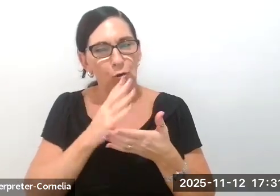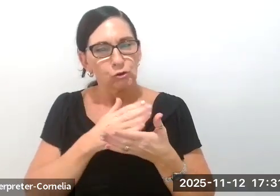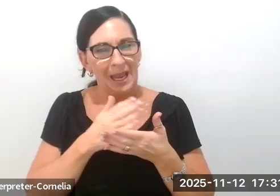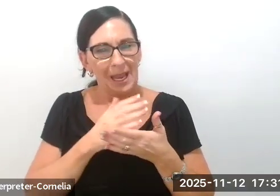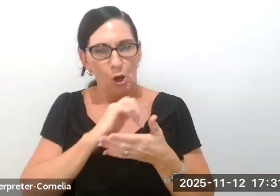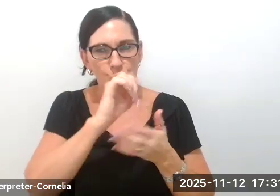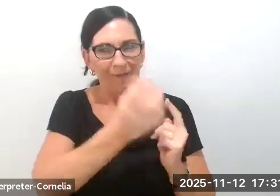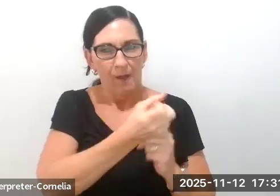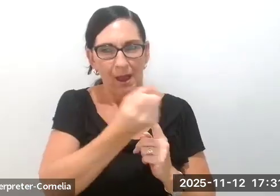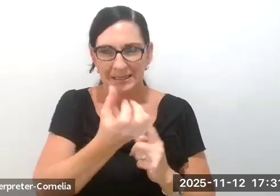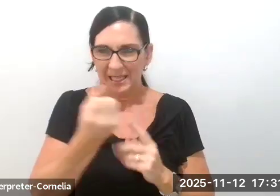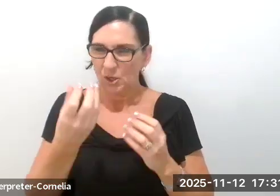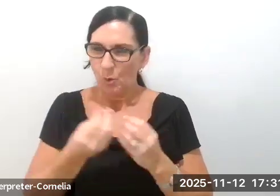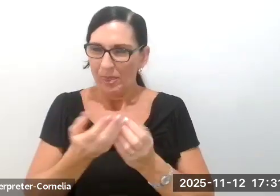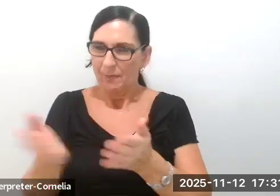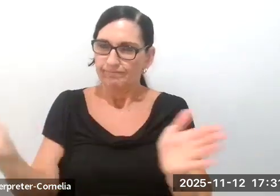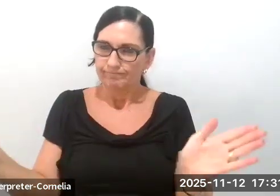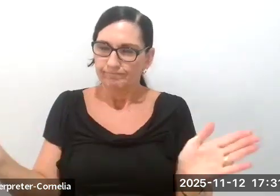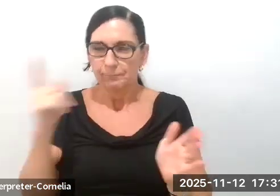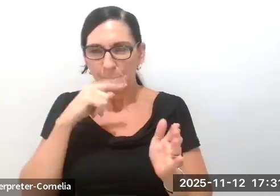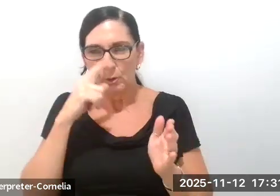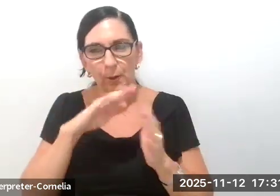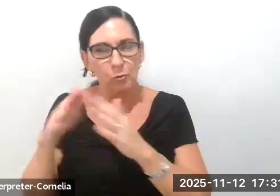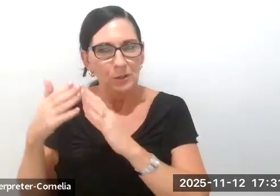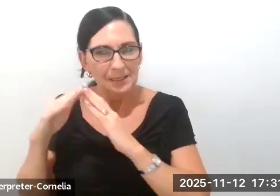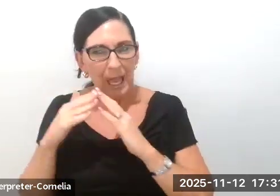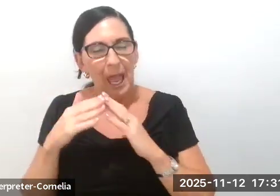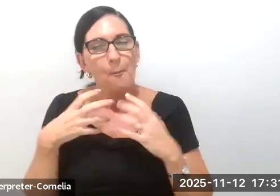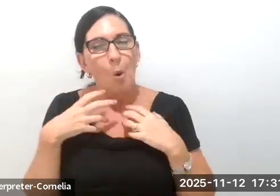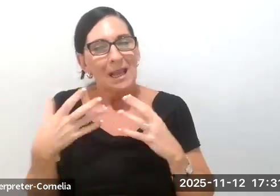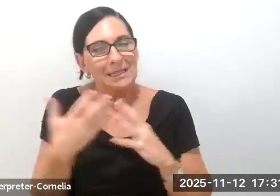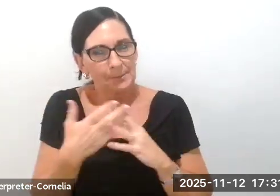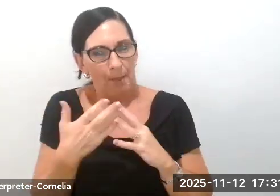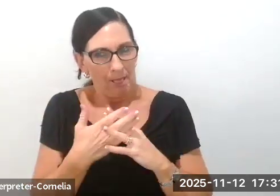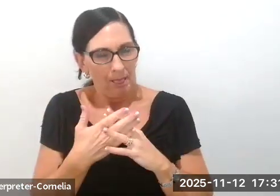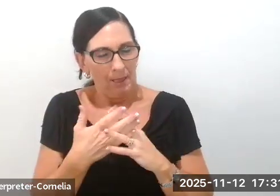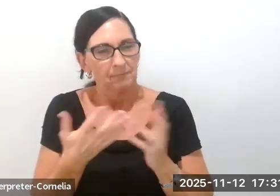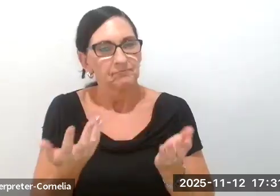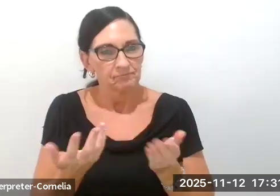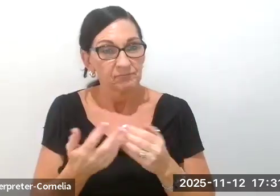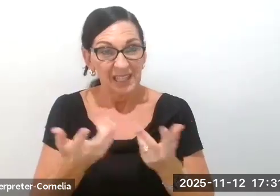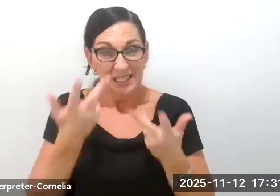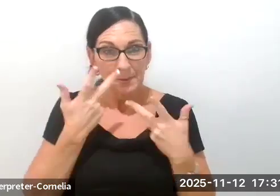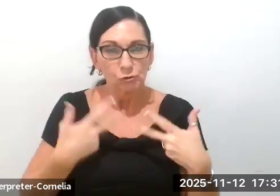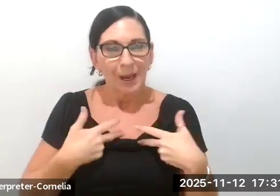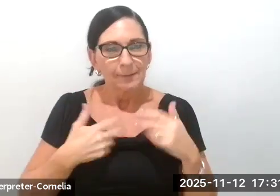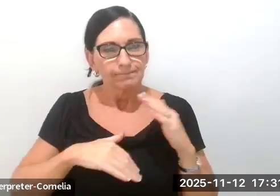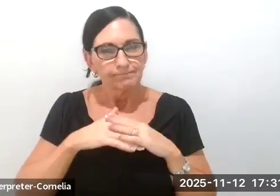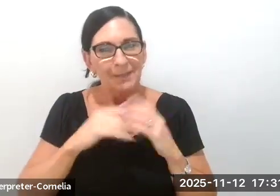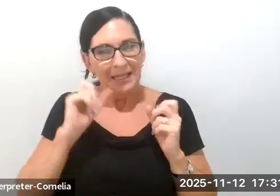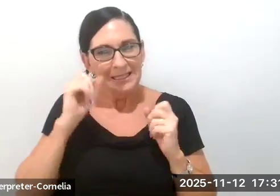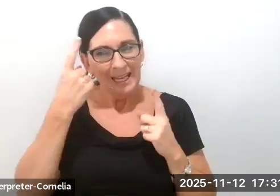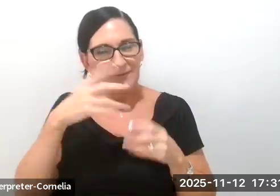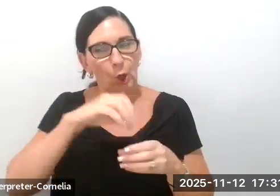with disability and the wider community in accessible ways, but also demonstrate an understanding of